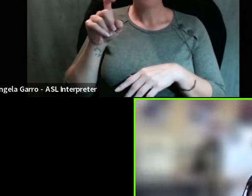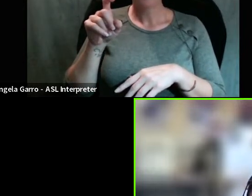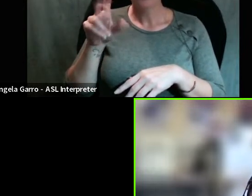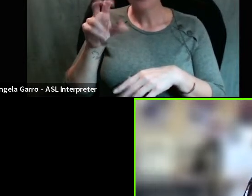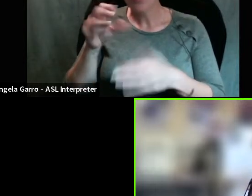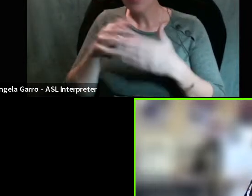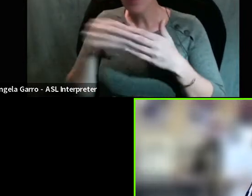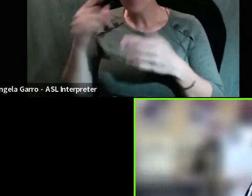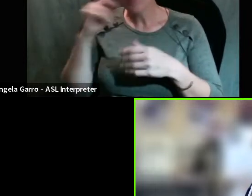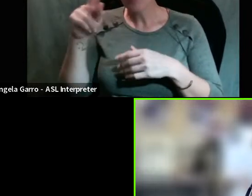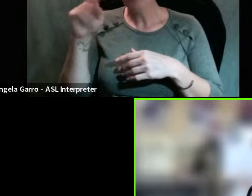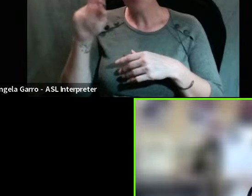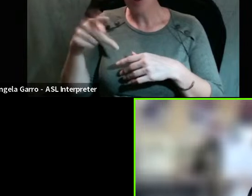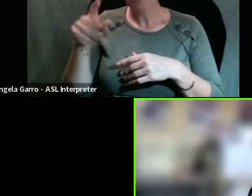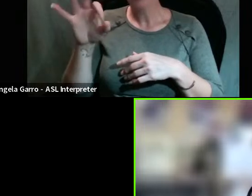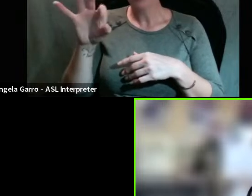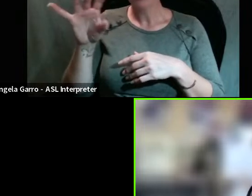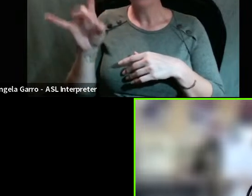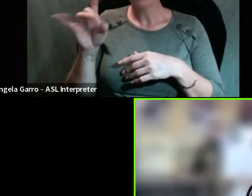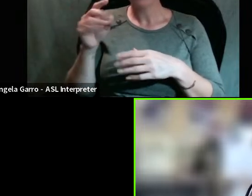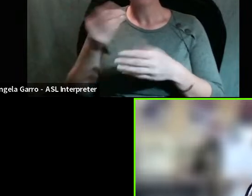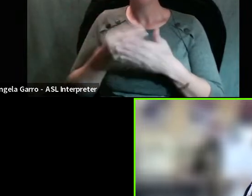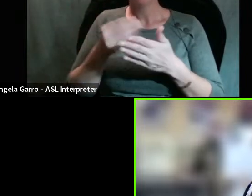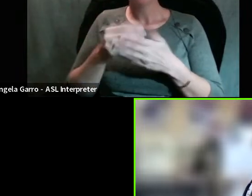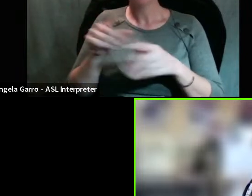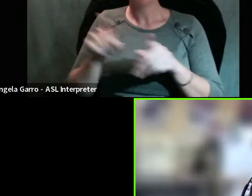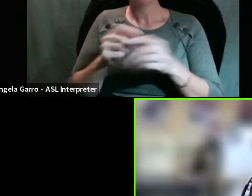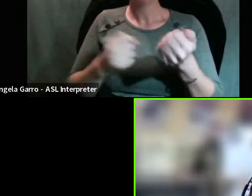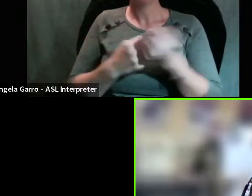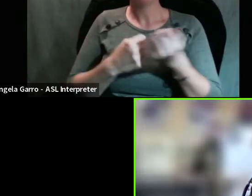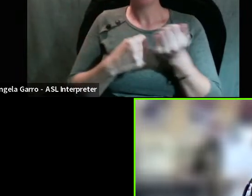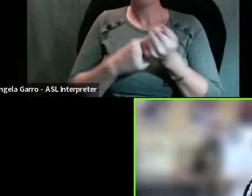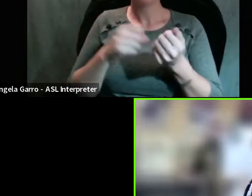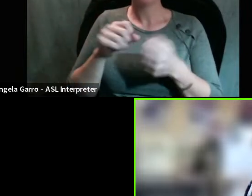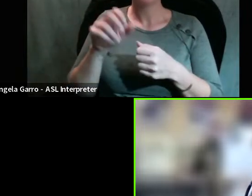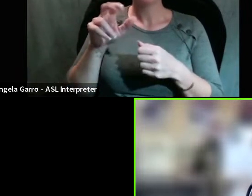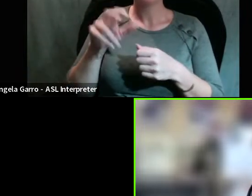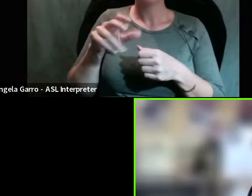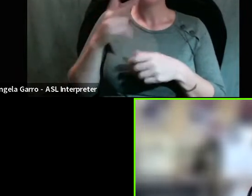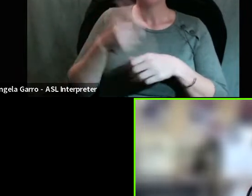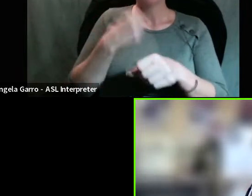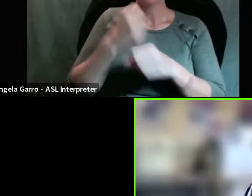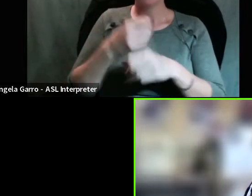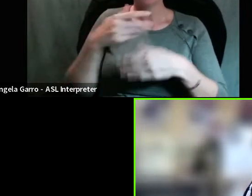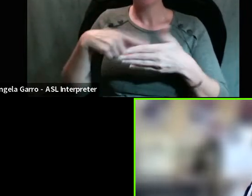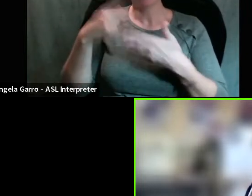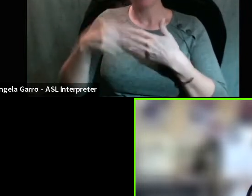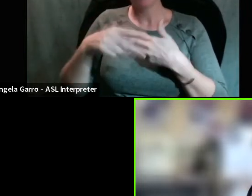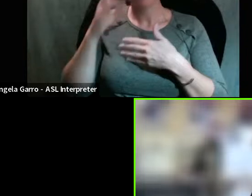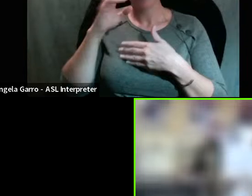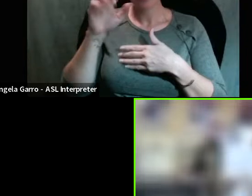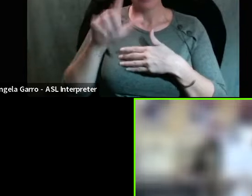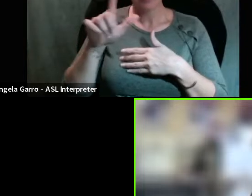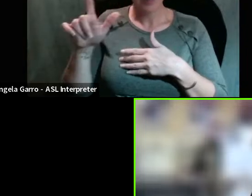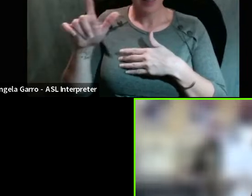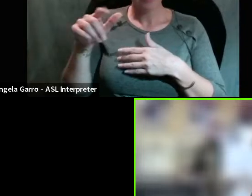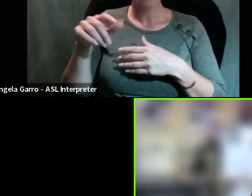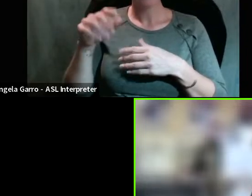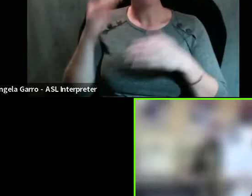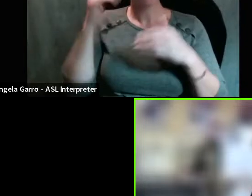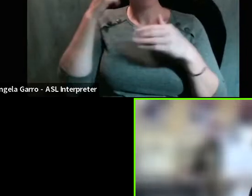98 funds. It also supports a 3-year developed program to healthcare and vocational pathways for ELLs through the adult ed